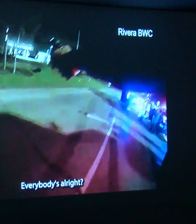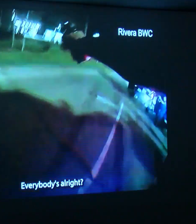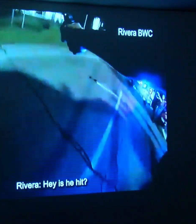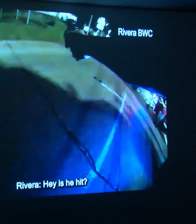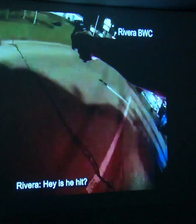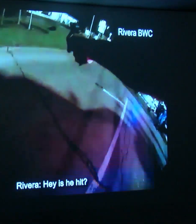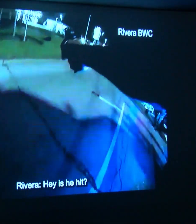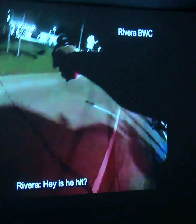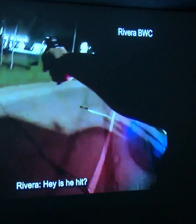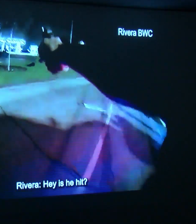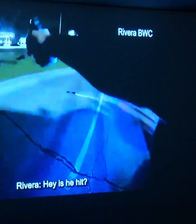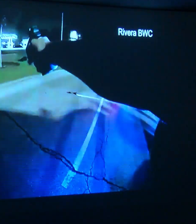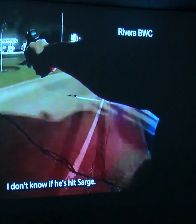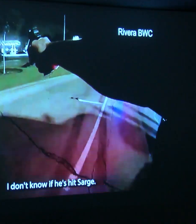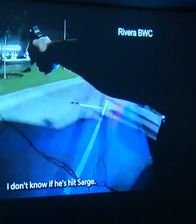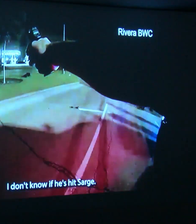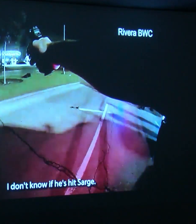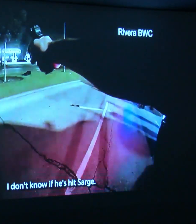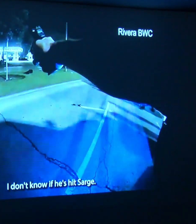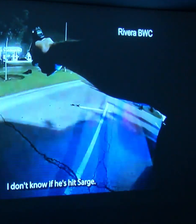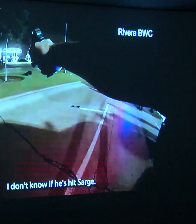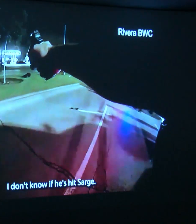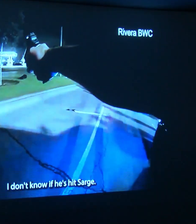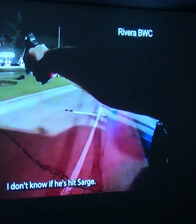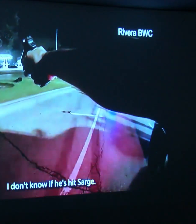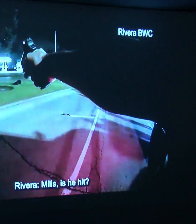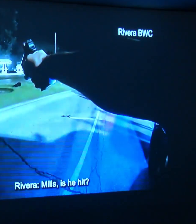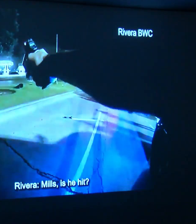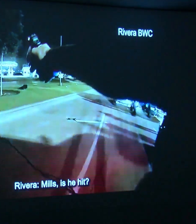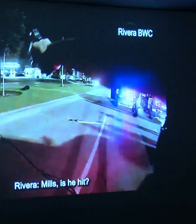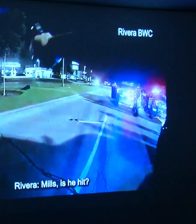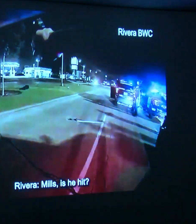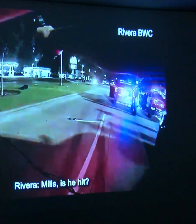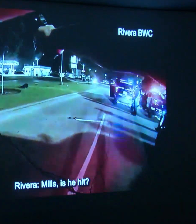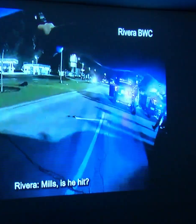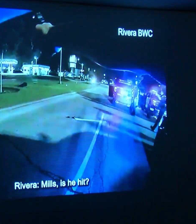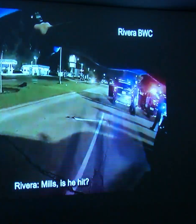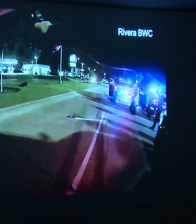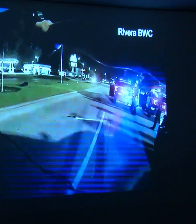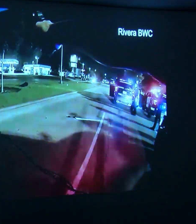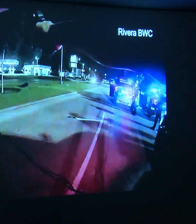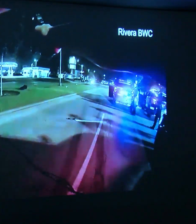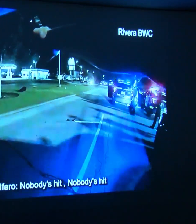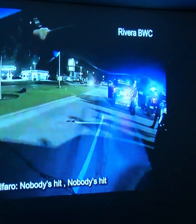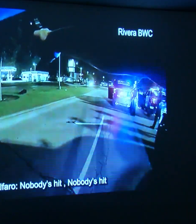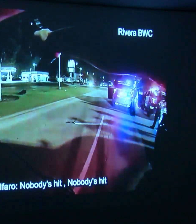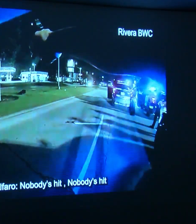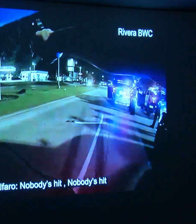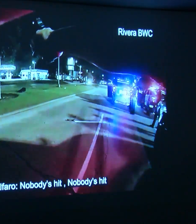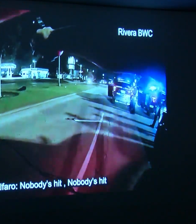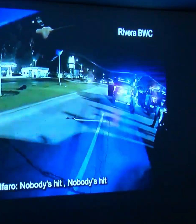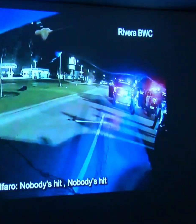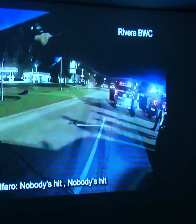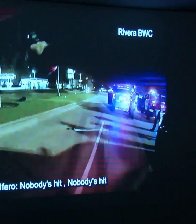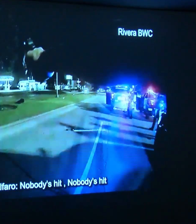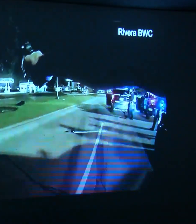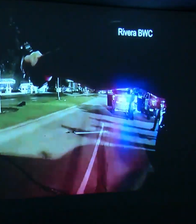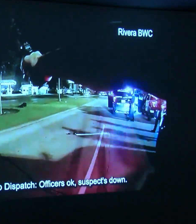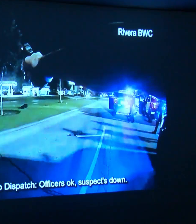Everybody's all right? Hey, is he hit? I don't know if he's hit, Sarge. Mills, is he hit? Anybody hit? Nobody